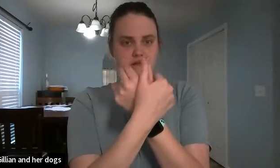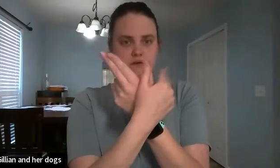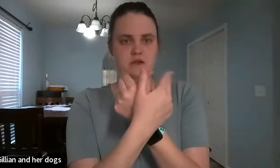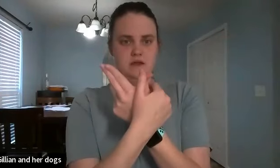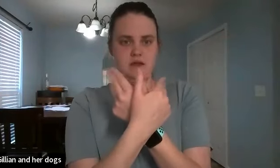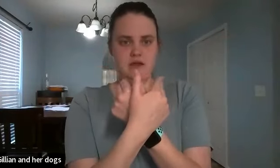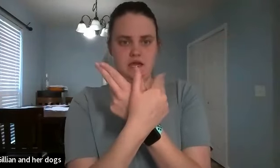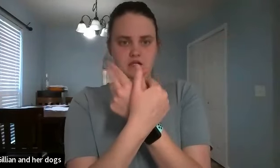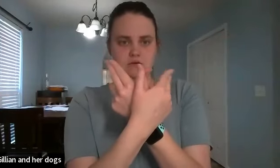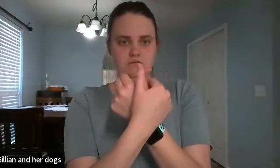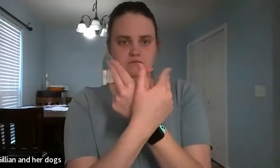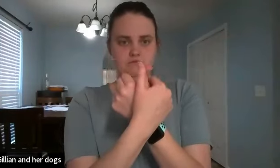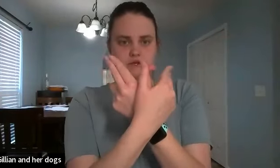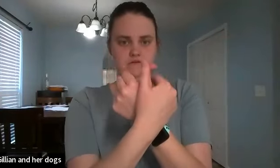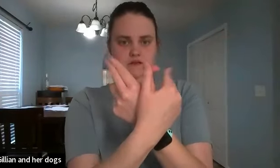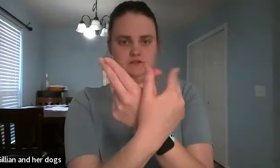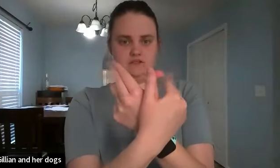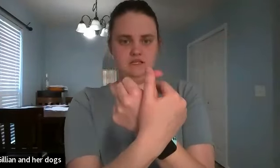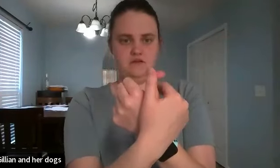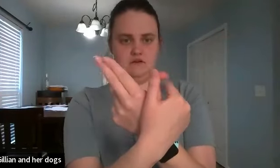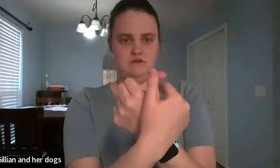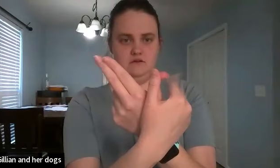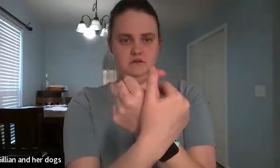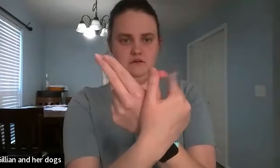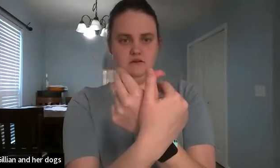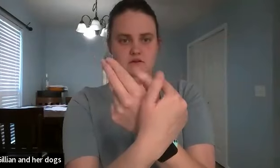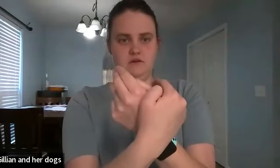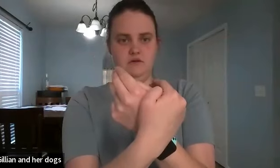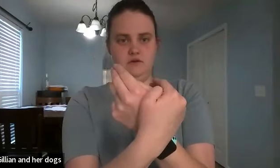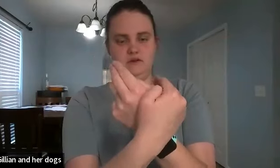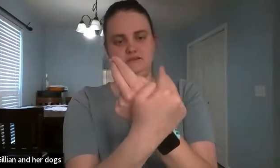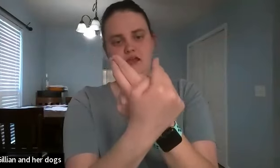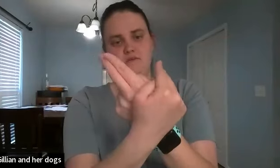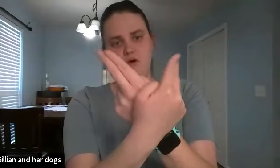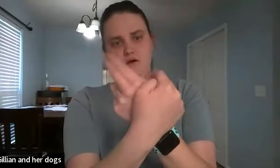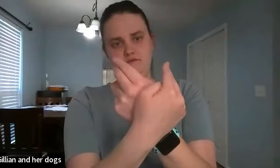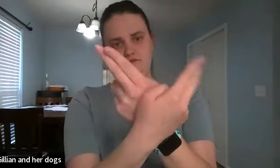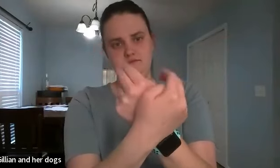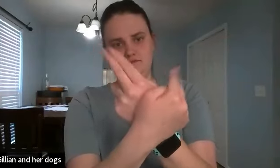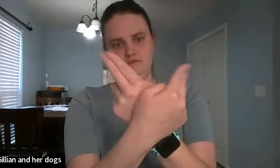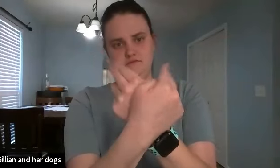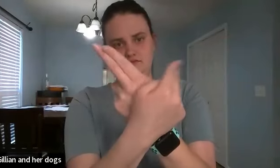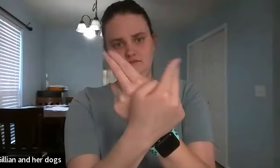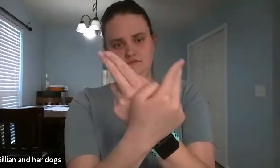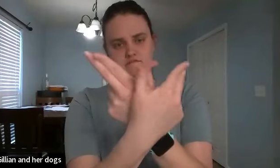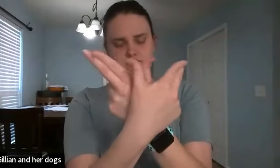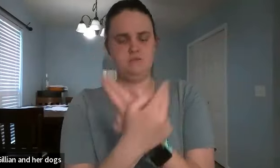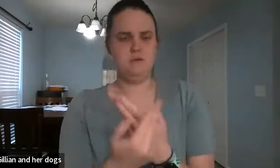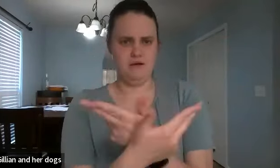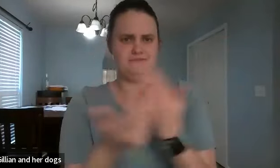them. And you bring your fingers together, or you can have them off. I'm trying to remember how. I'm